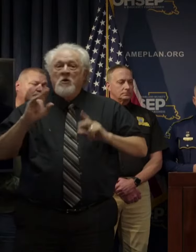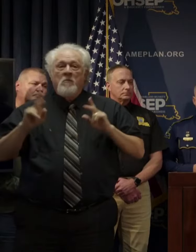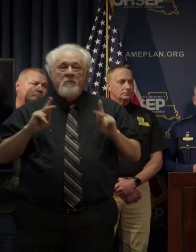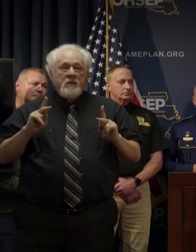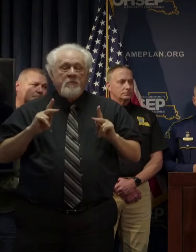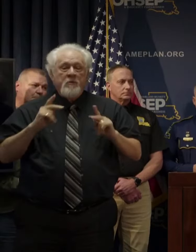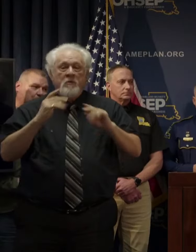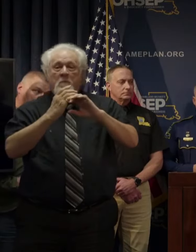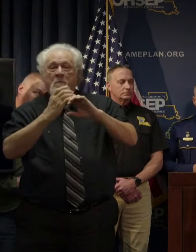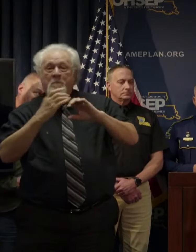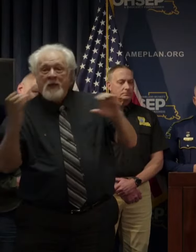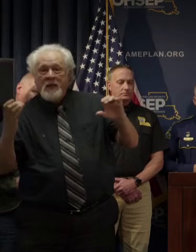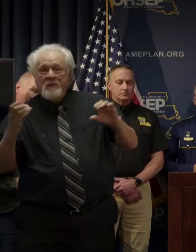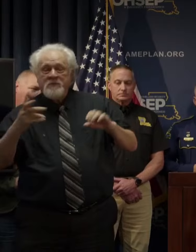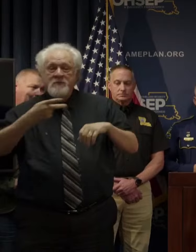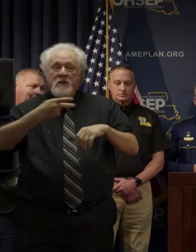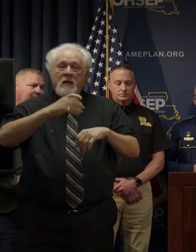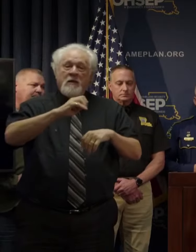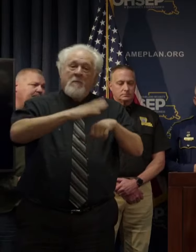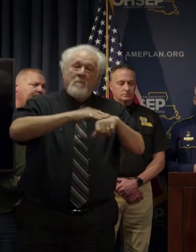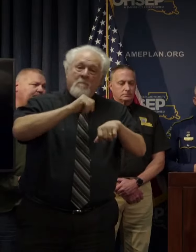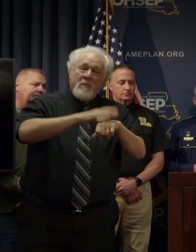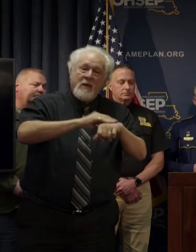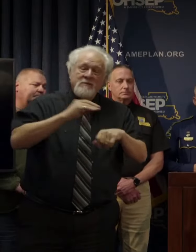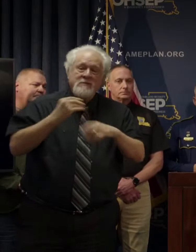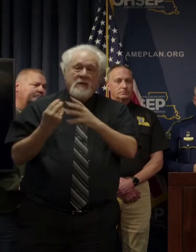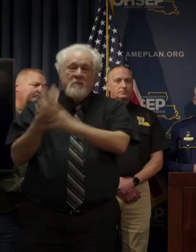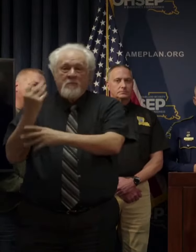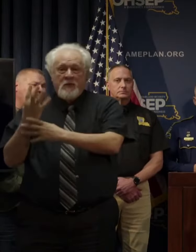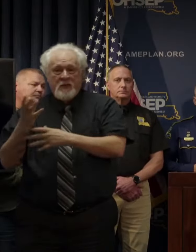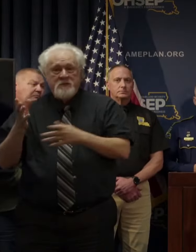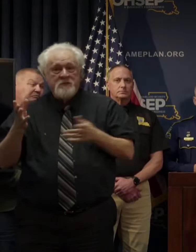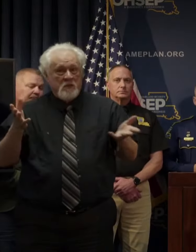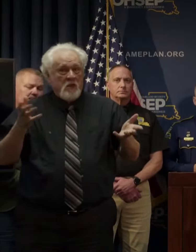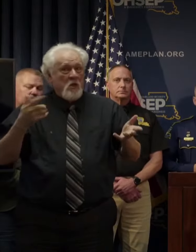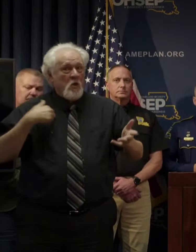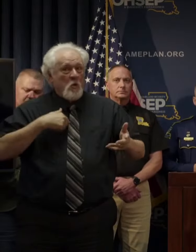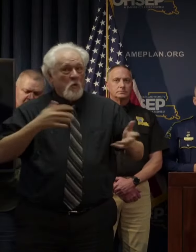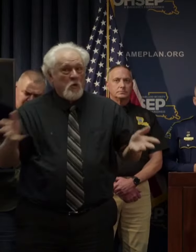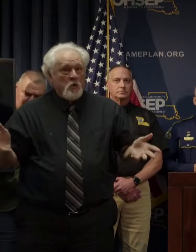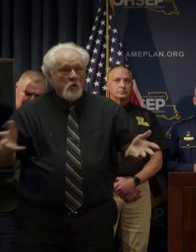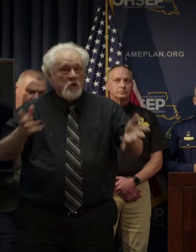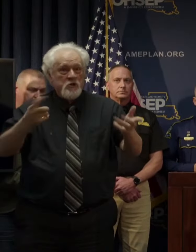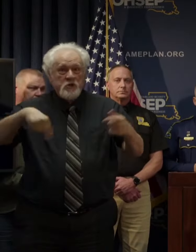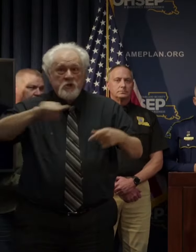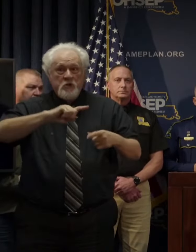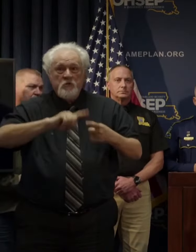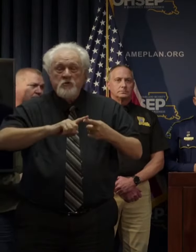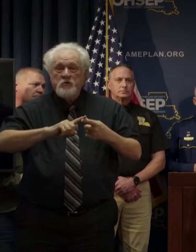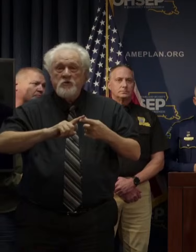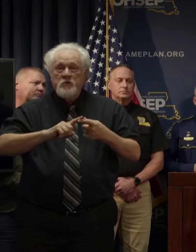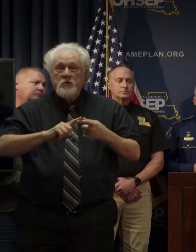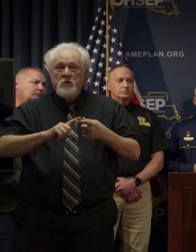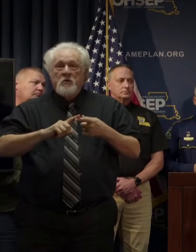pipes, pets, and plants. And so we are urging the public to go to